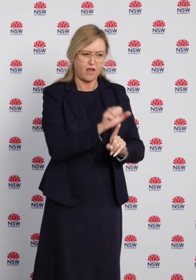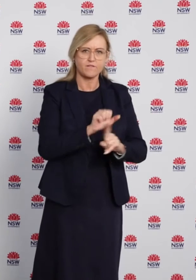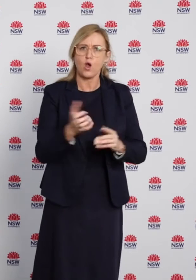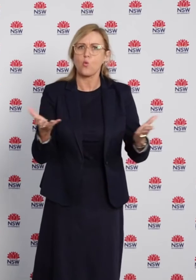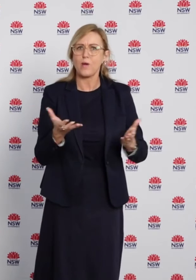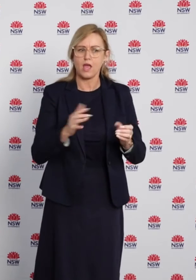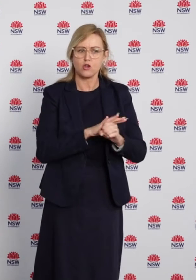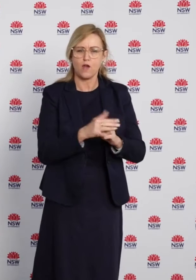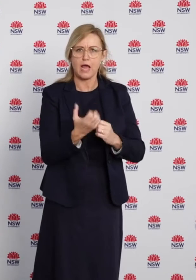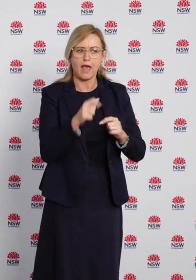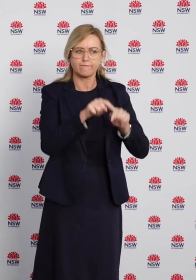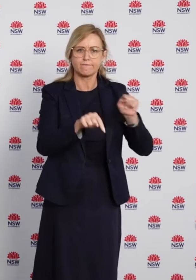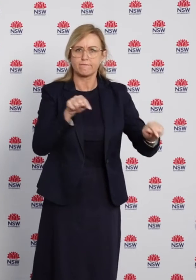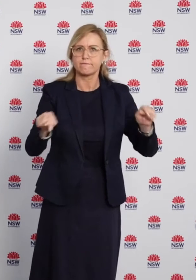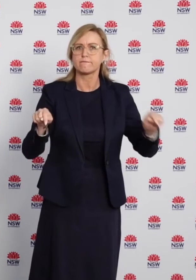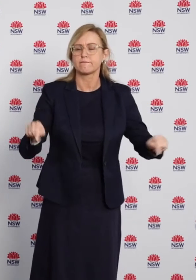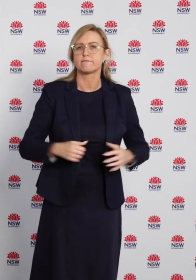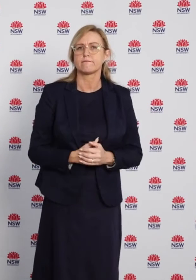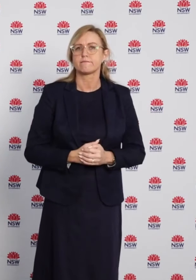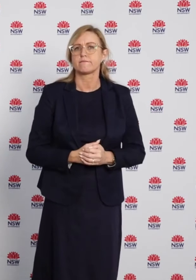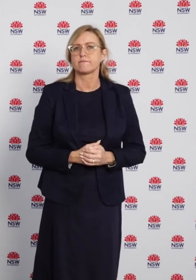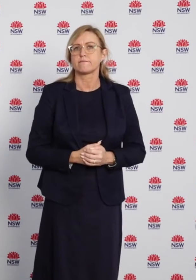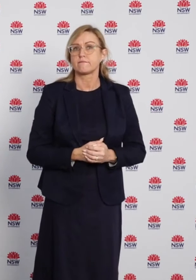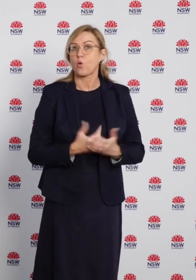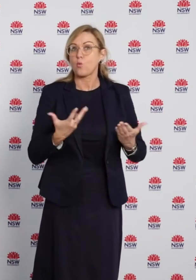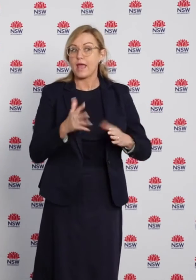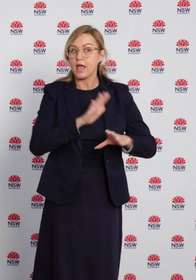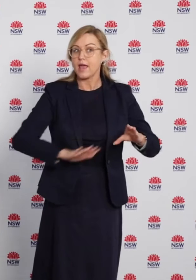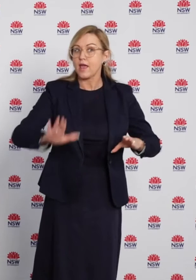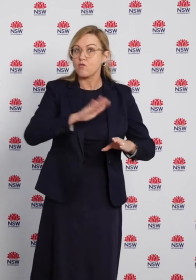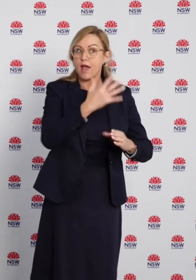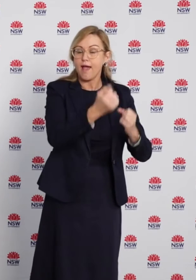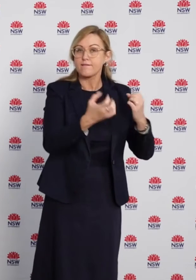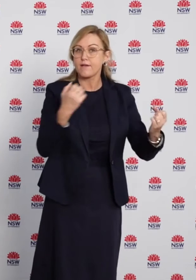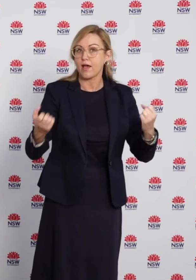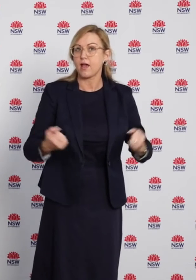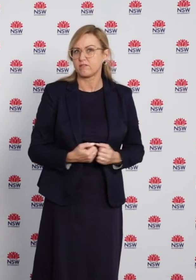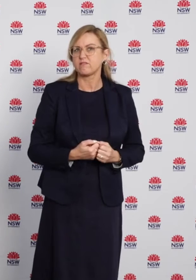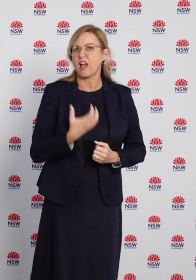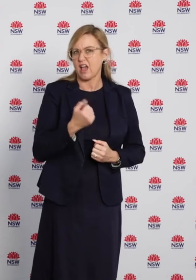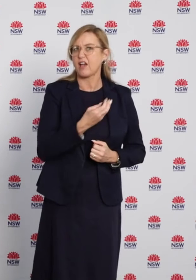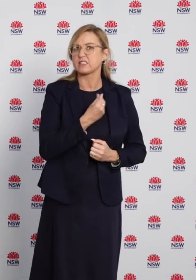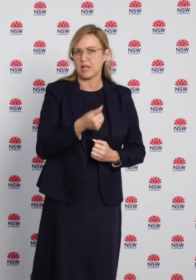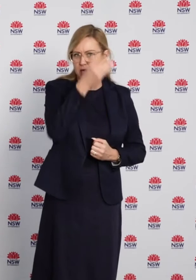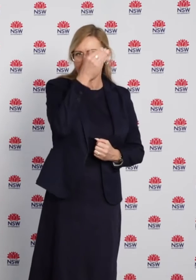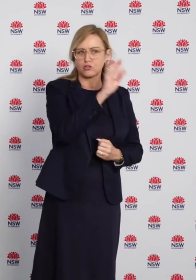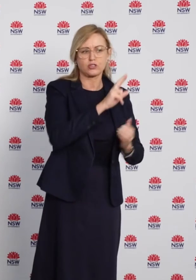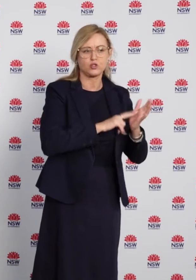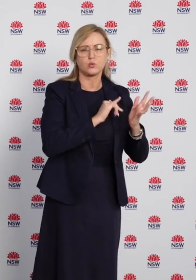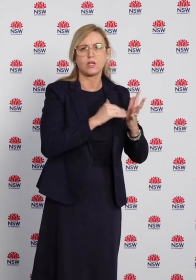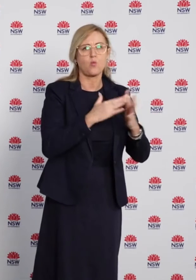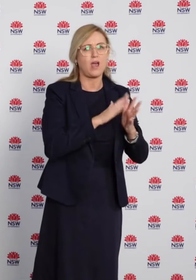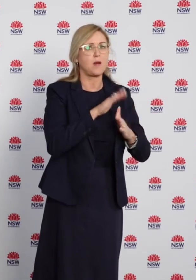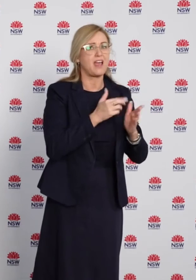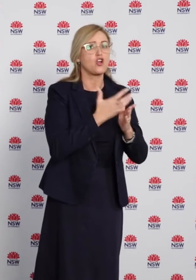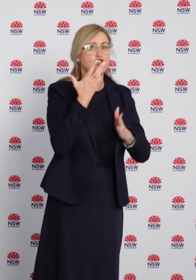that cause COVID-19 have tested positive at a number of locations in regional New South Wales without known